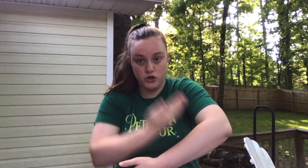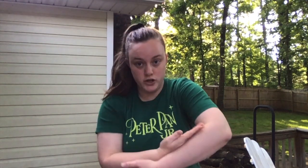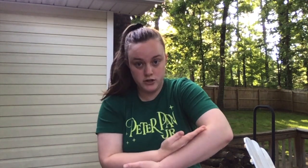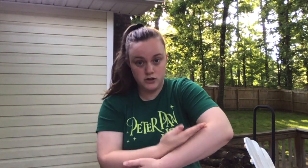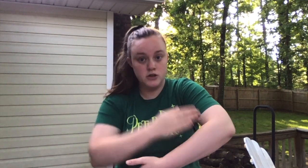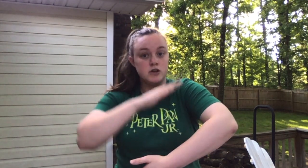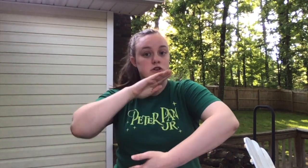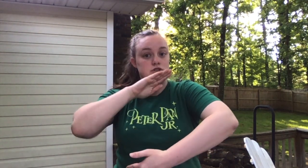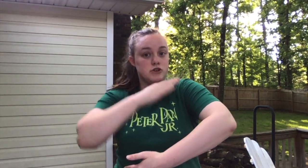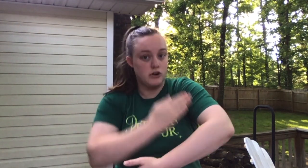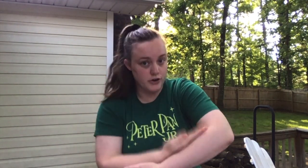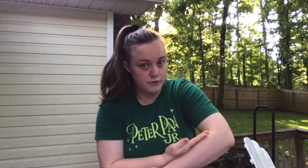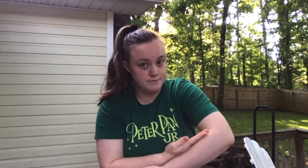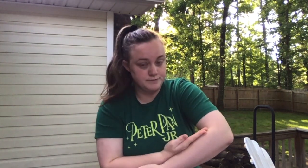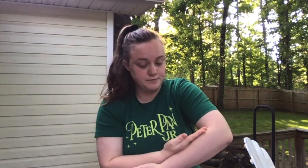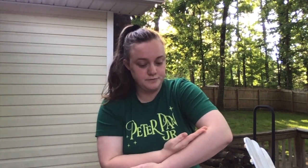Son, daughter.